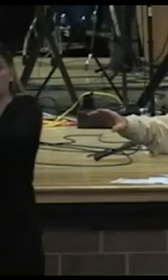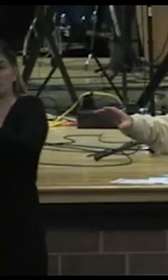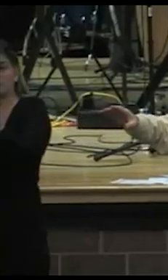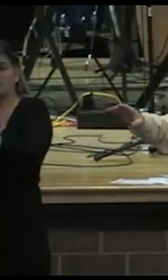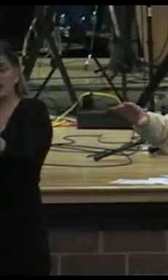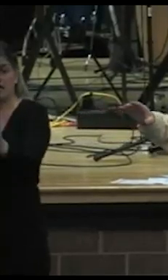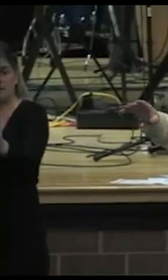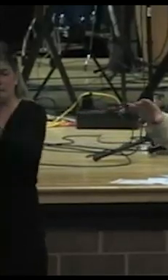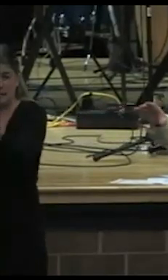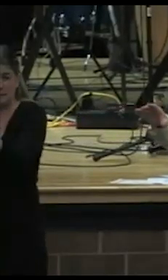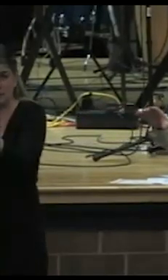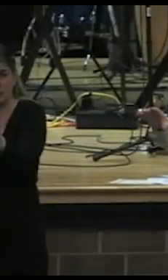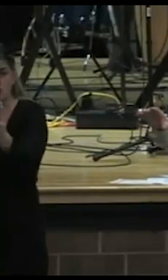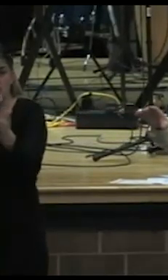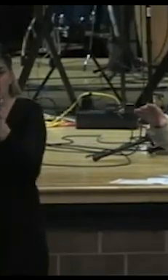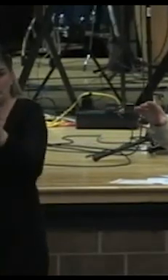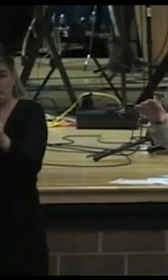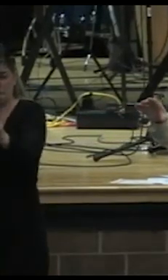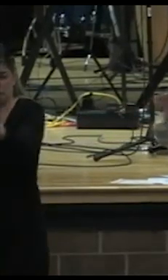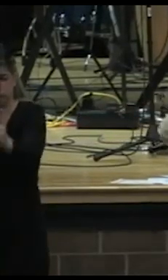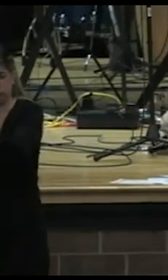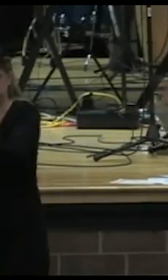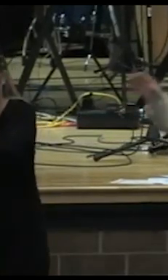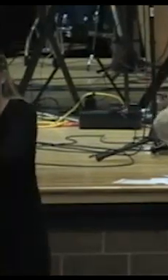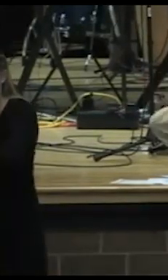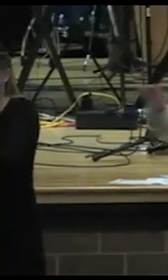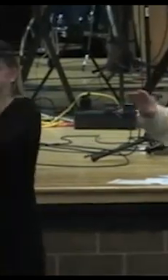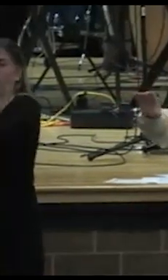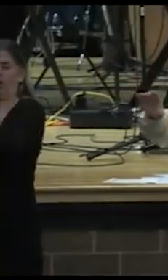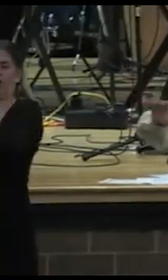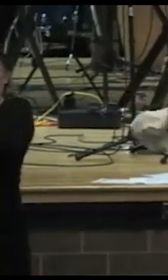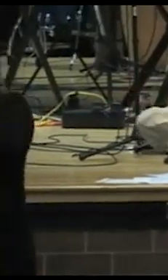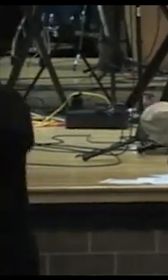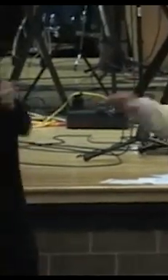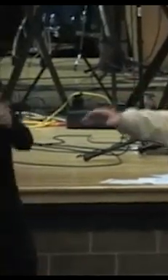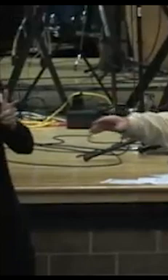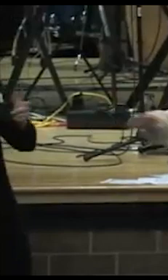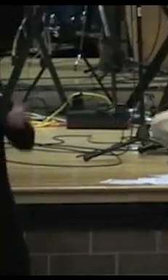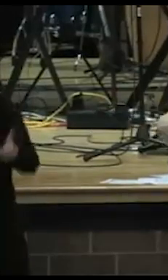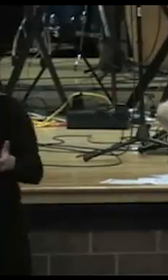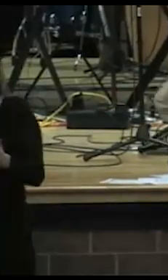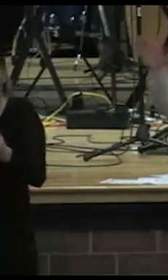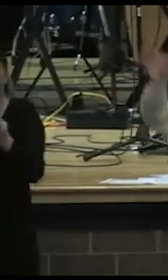And let me tell you something. In the kingdom of God, too often we're like shotguns. We put our